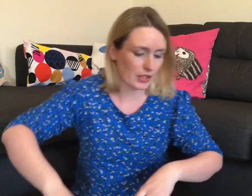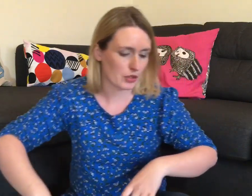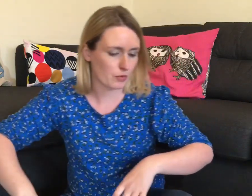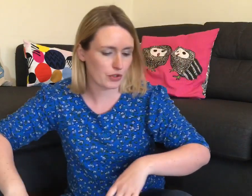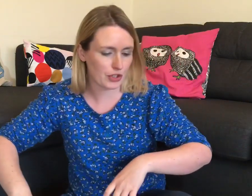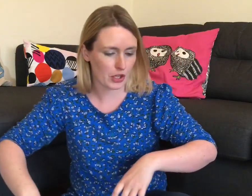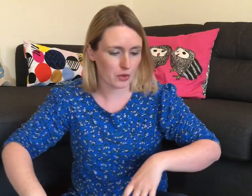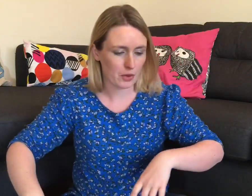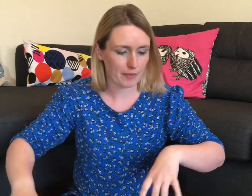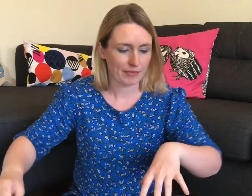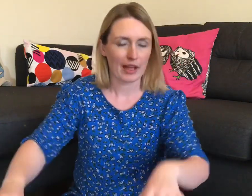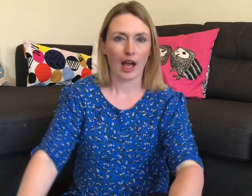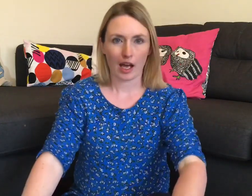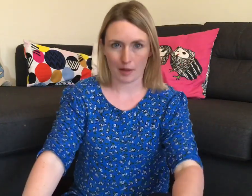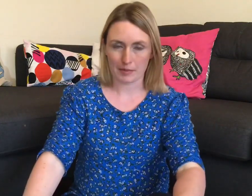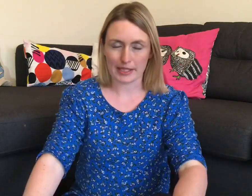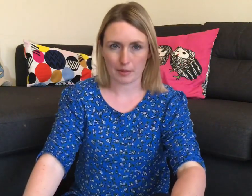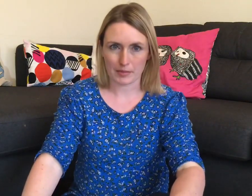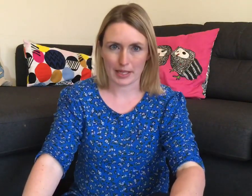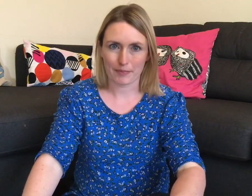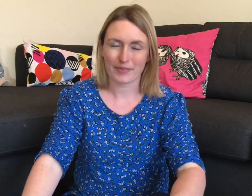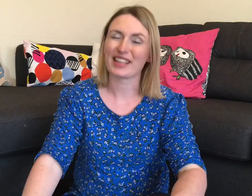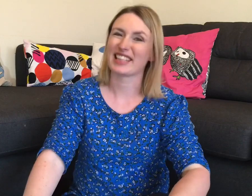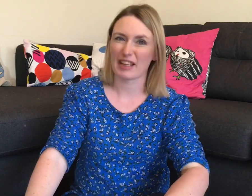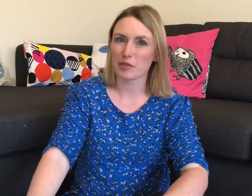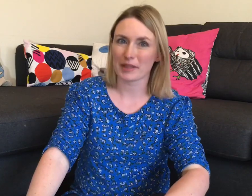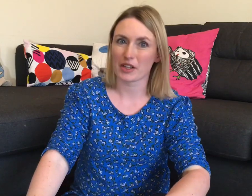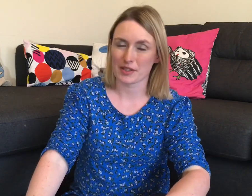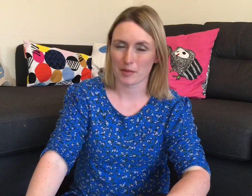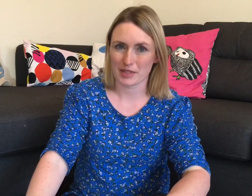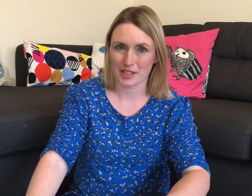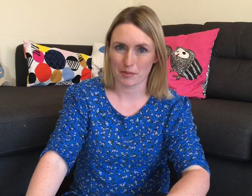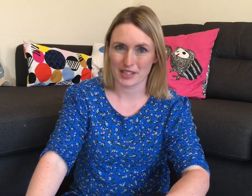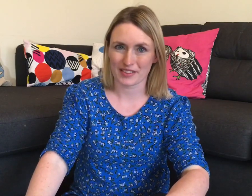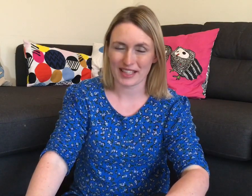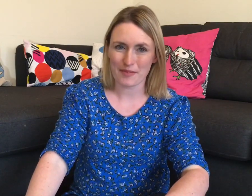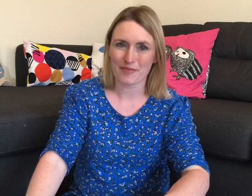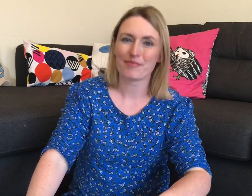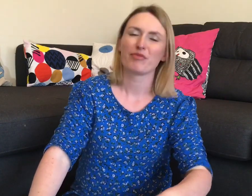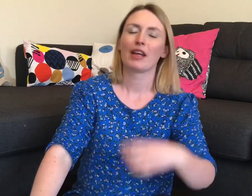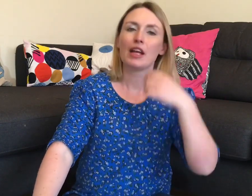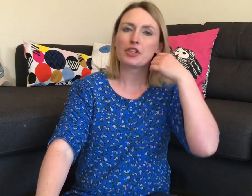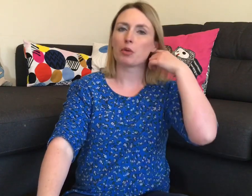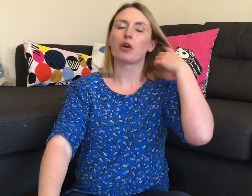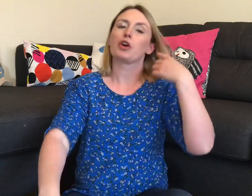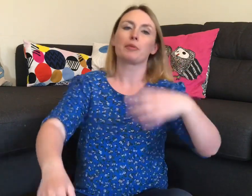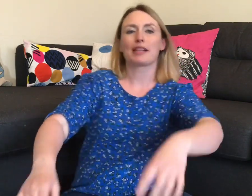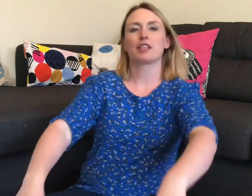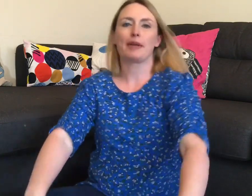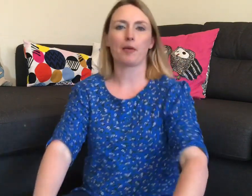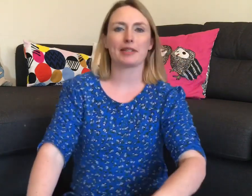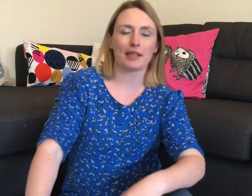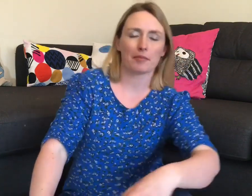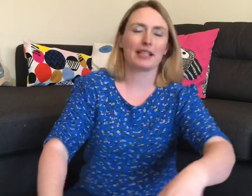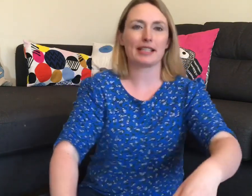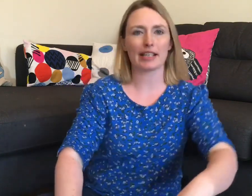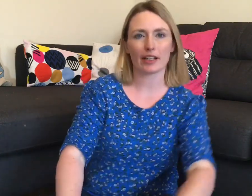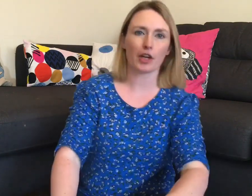to do Humpty Dumpty. I think everybody knows Humpty Dumpty, don't they? So we're all going to pretend to be Humpty Dumpty sitting on our